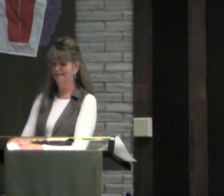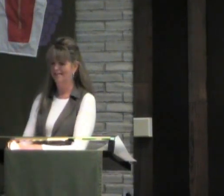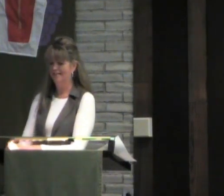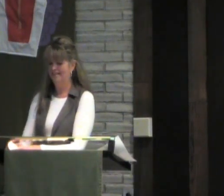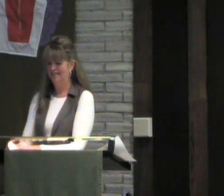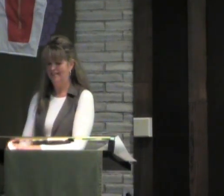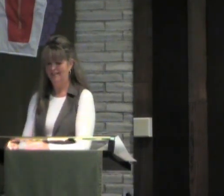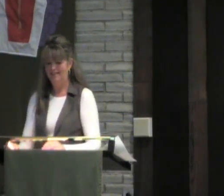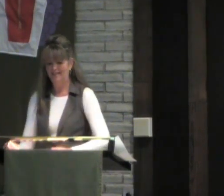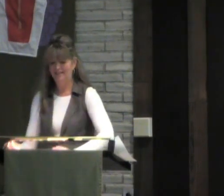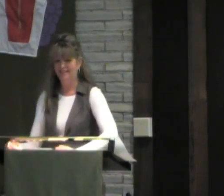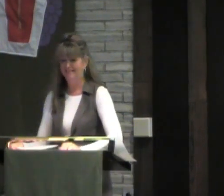hang on.